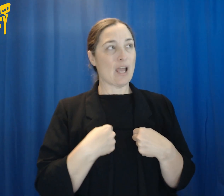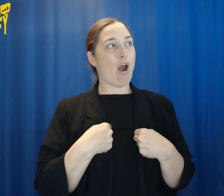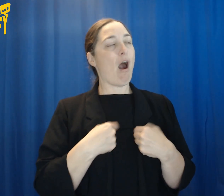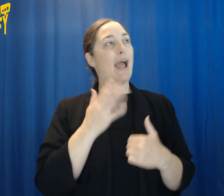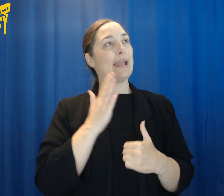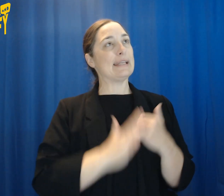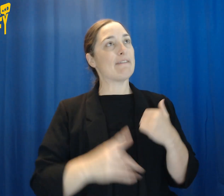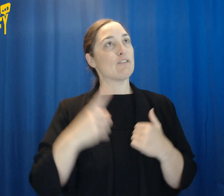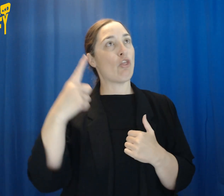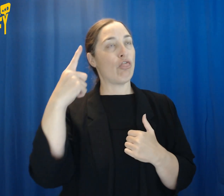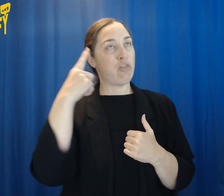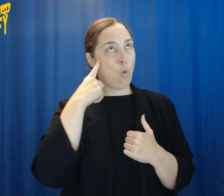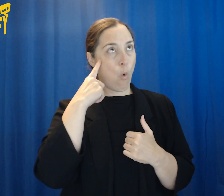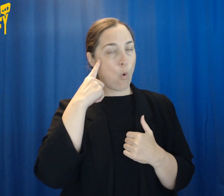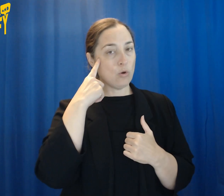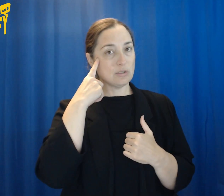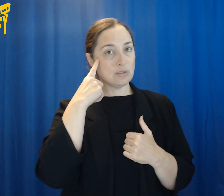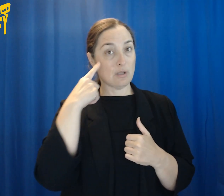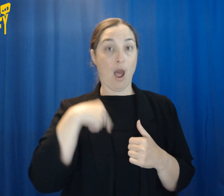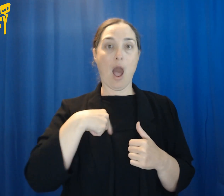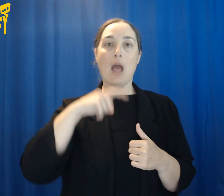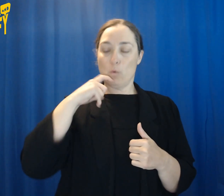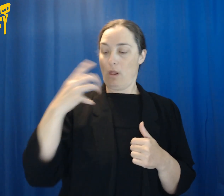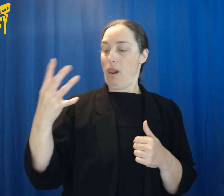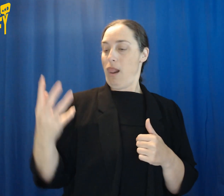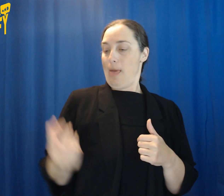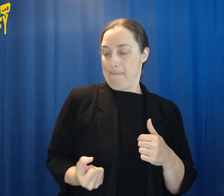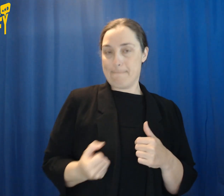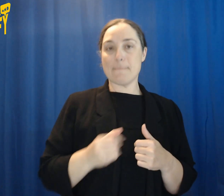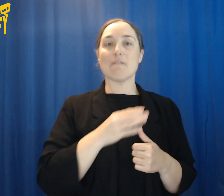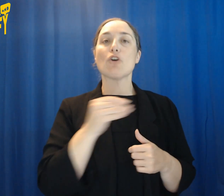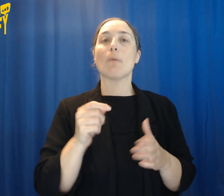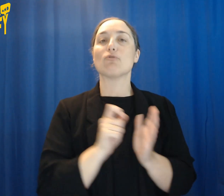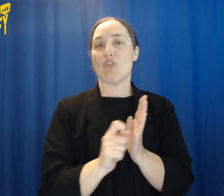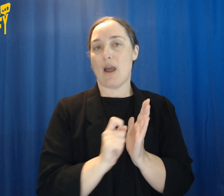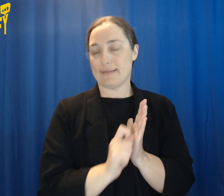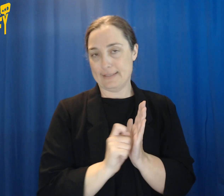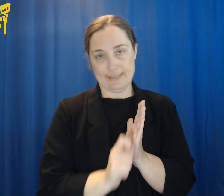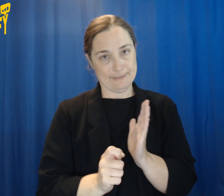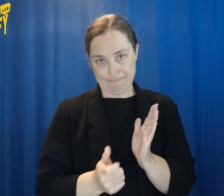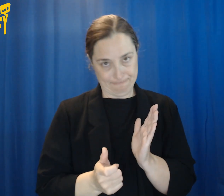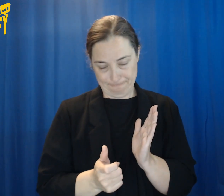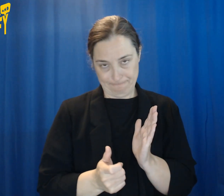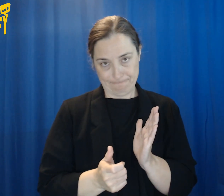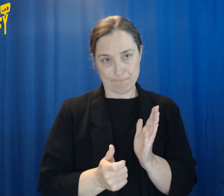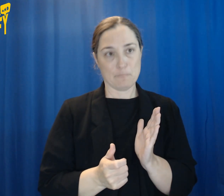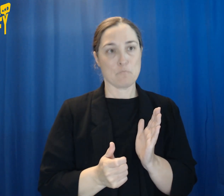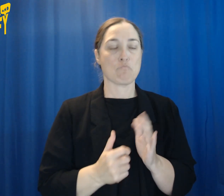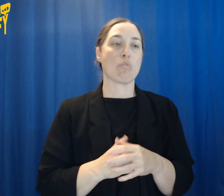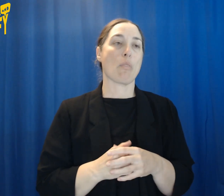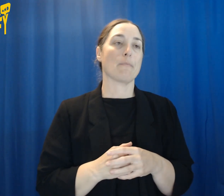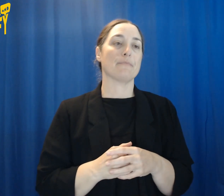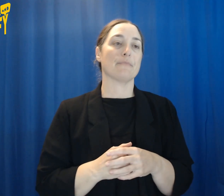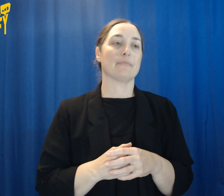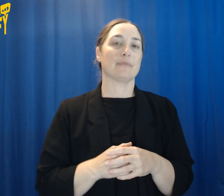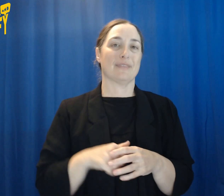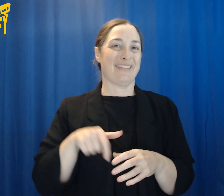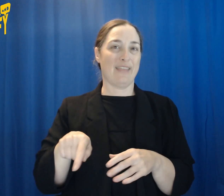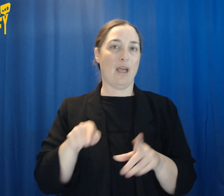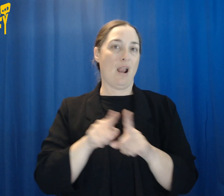I was going to make my money from being a writer. I always kind of just thought that that was like a pipe dream, and